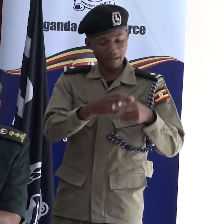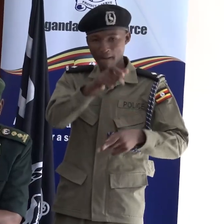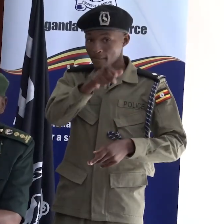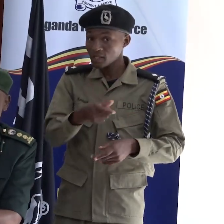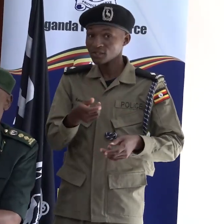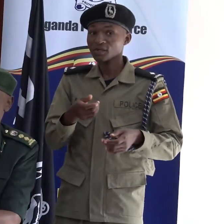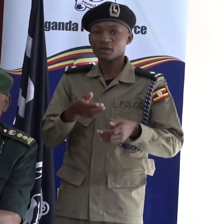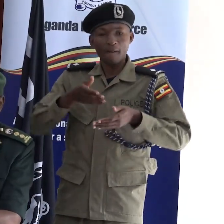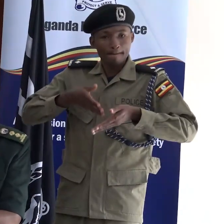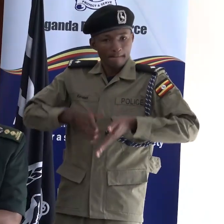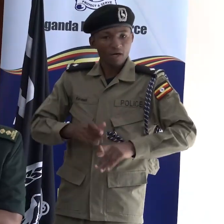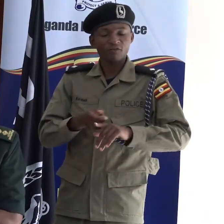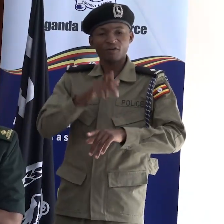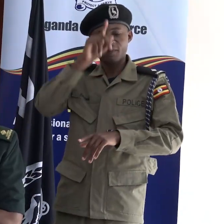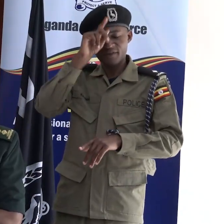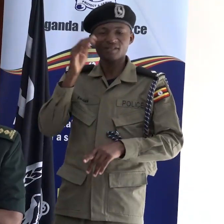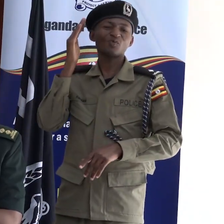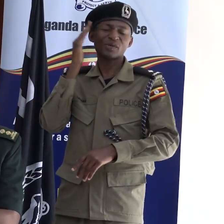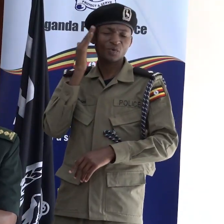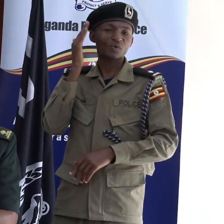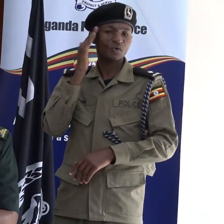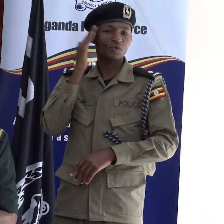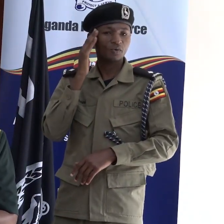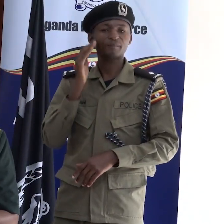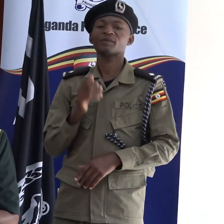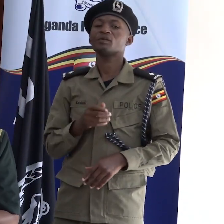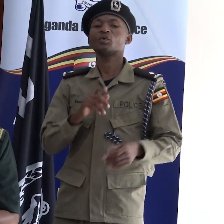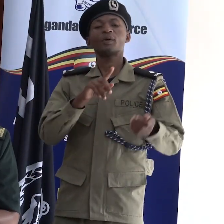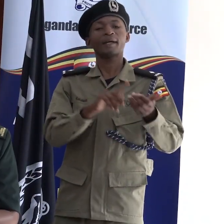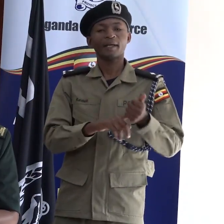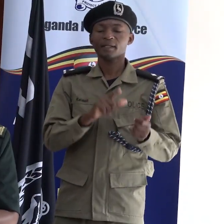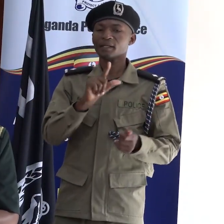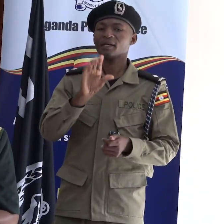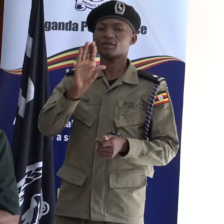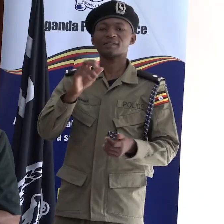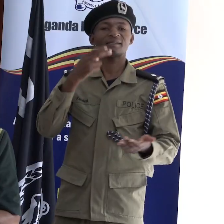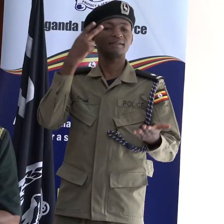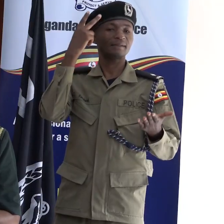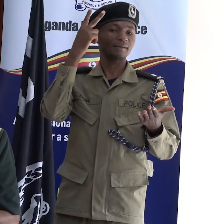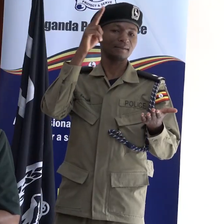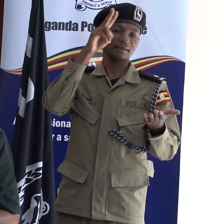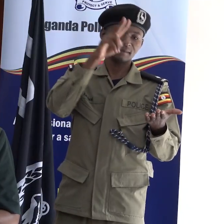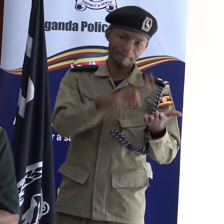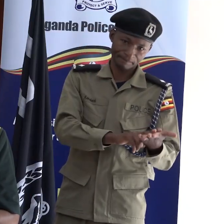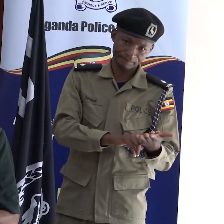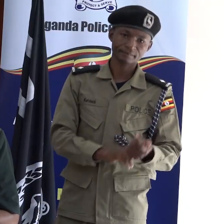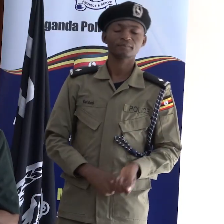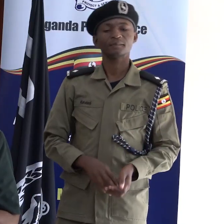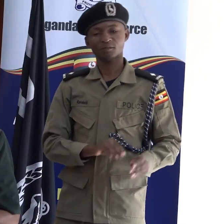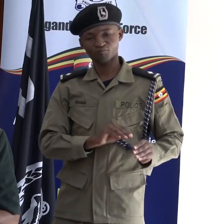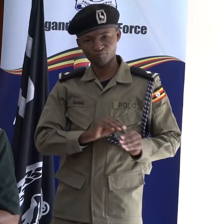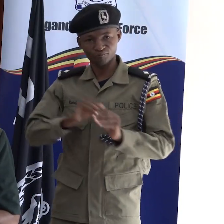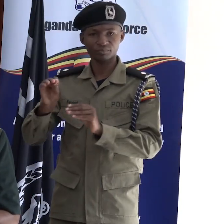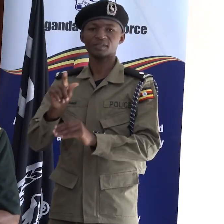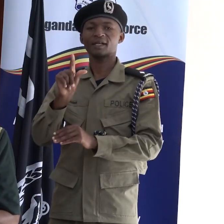village, we know about them. Get the LC endorsement. And then go to